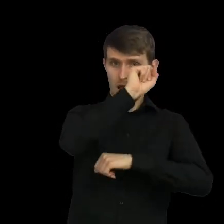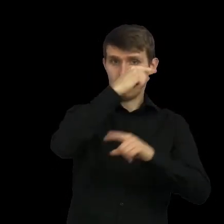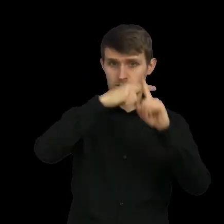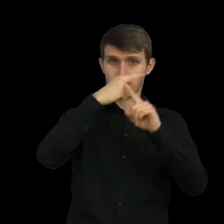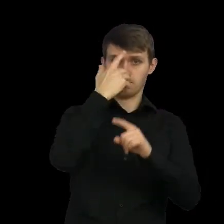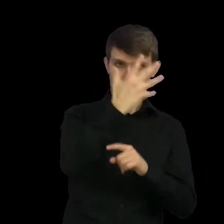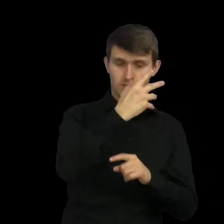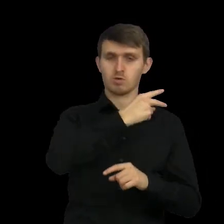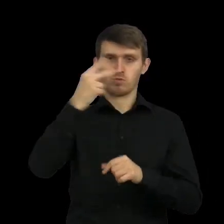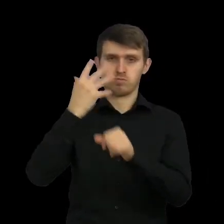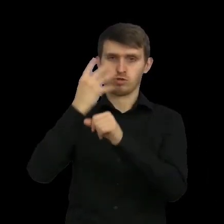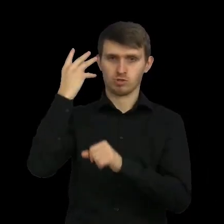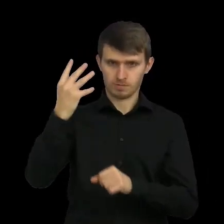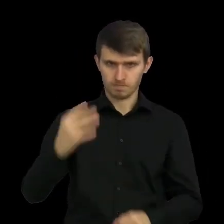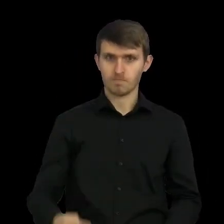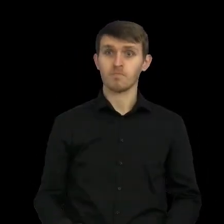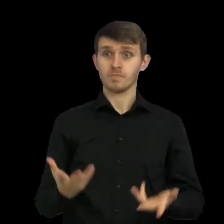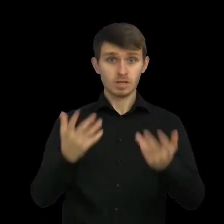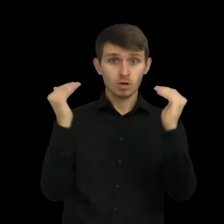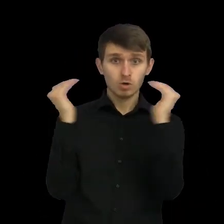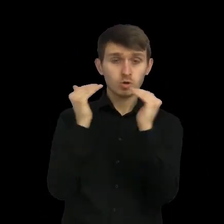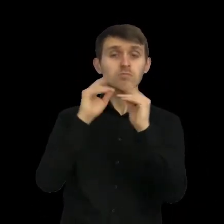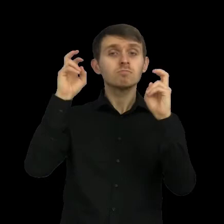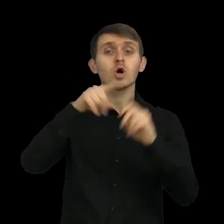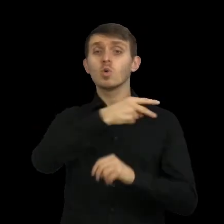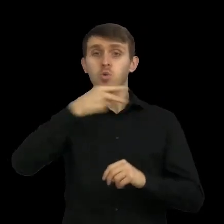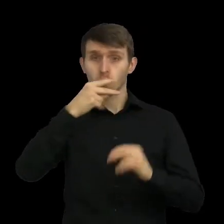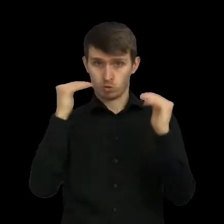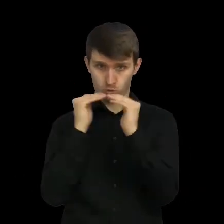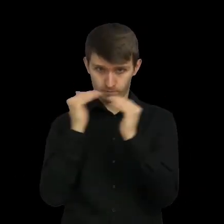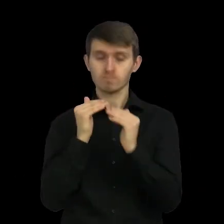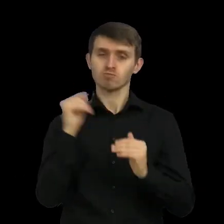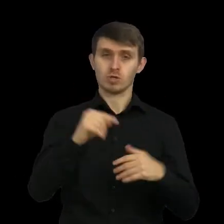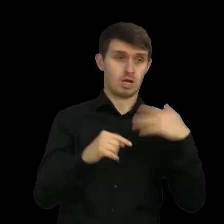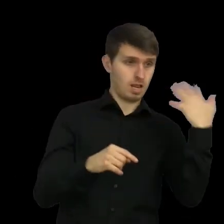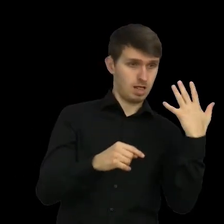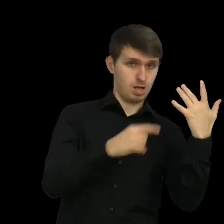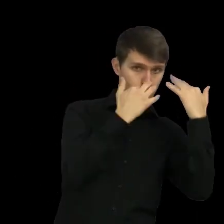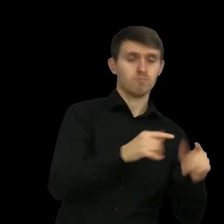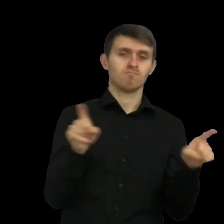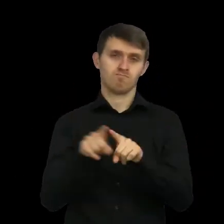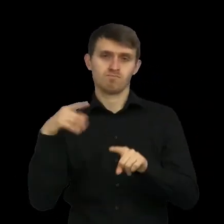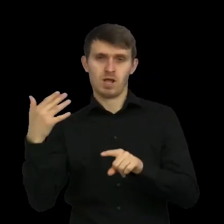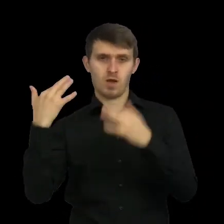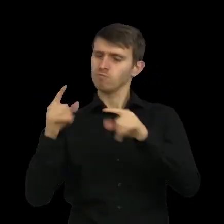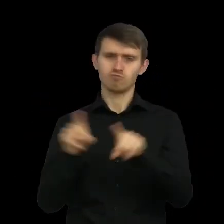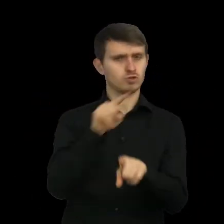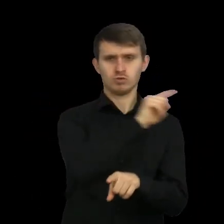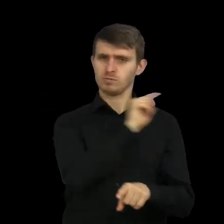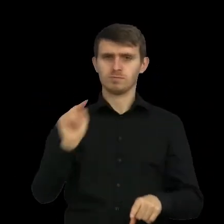plus 5 is equal to 54. If we want the equality to still hold, anything we do to the left hand side of this equation, we have to do to